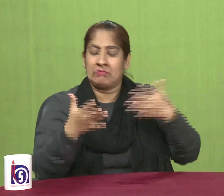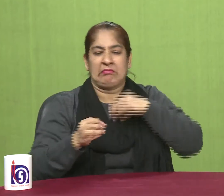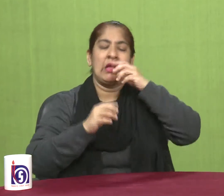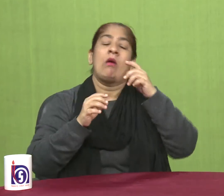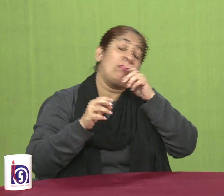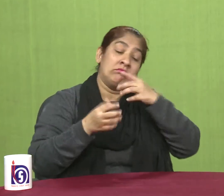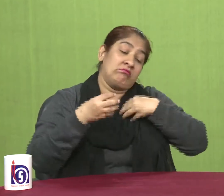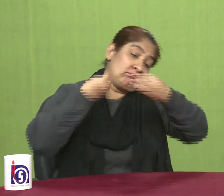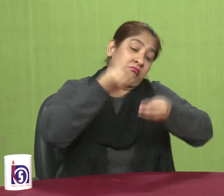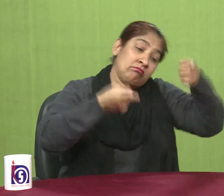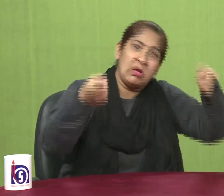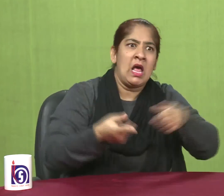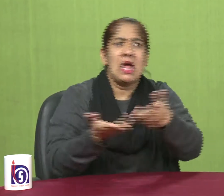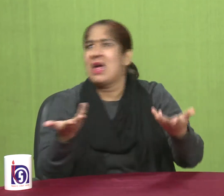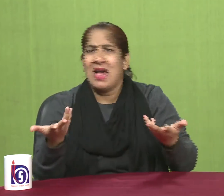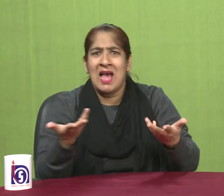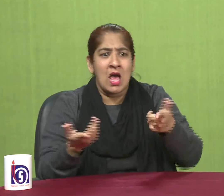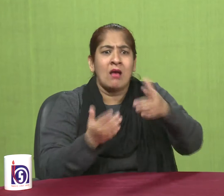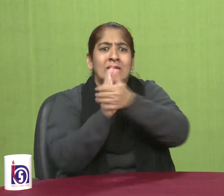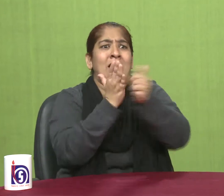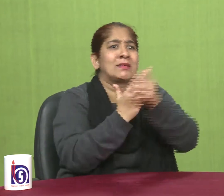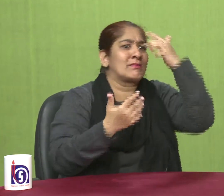causes a lot of growth in them.